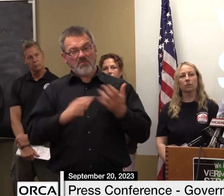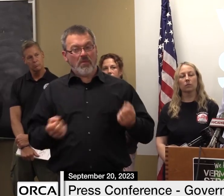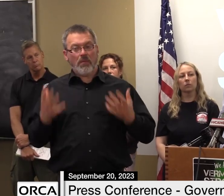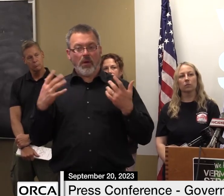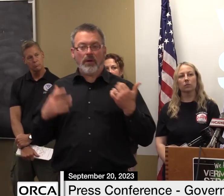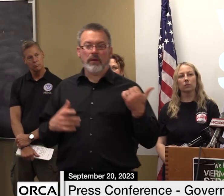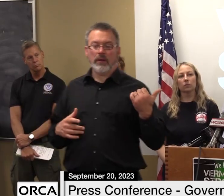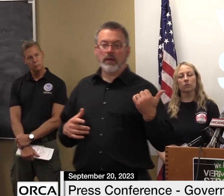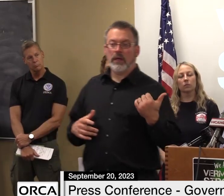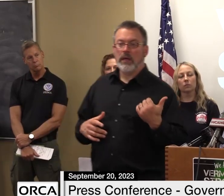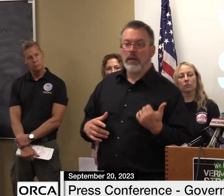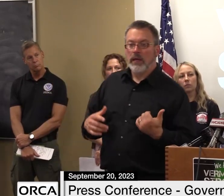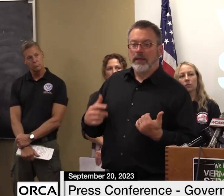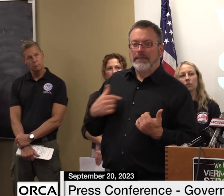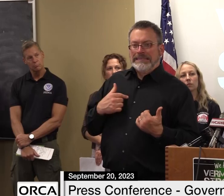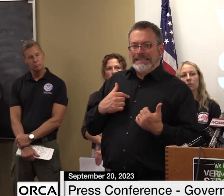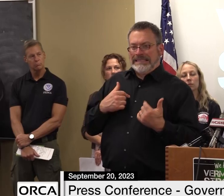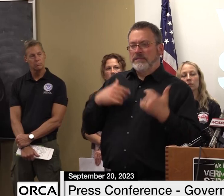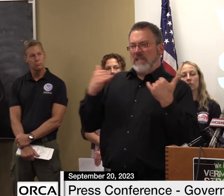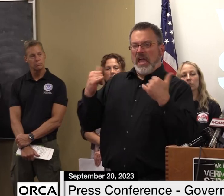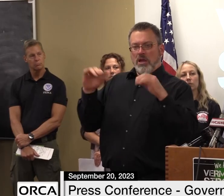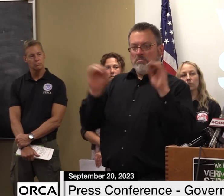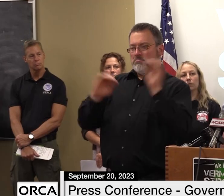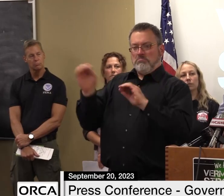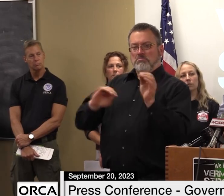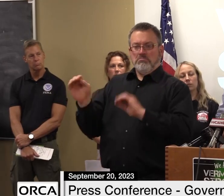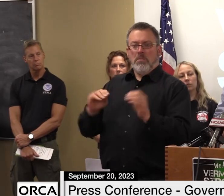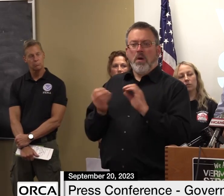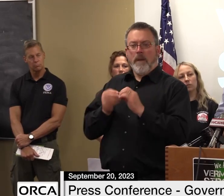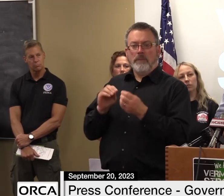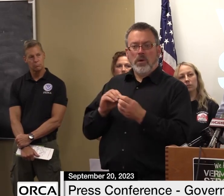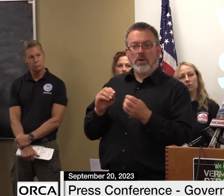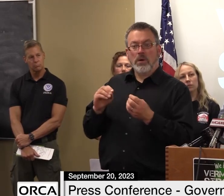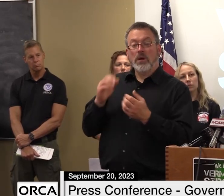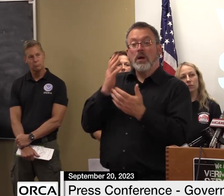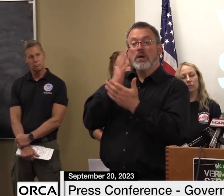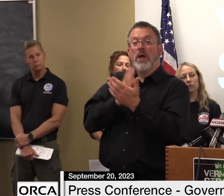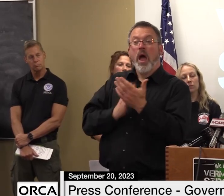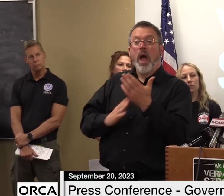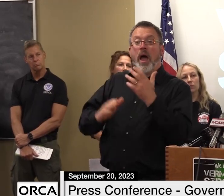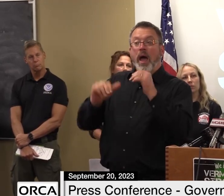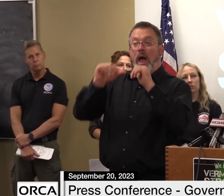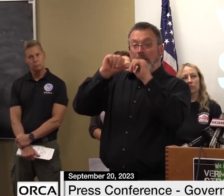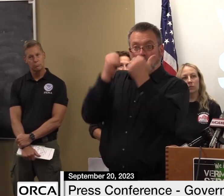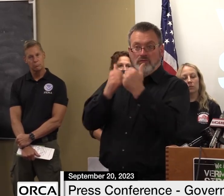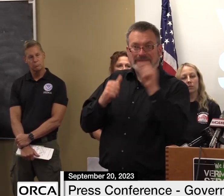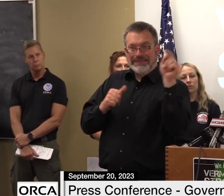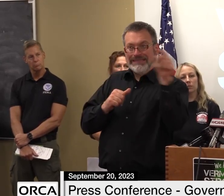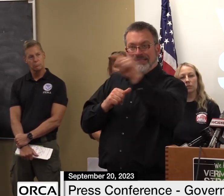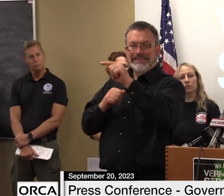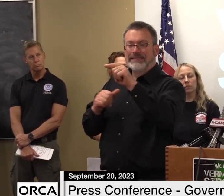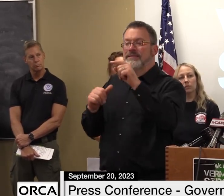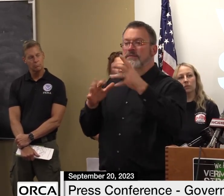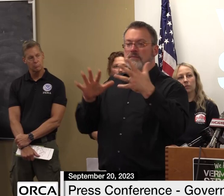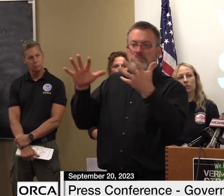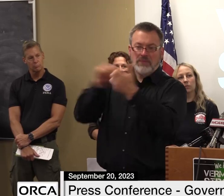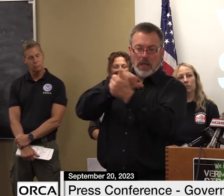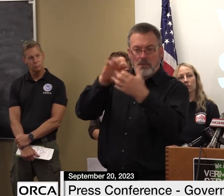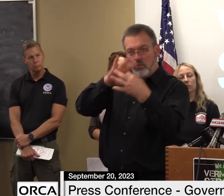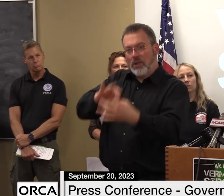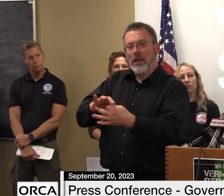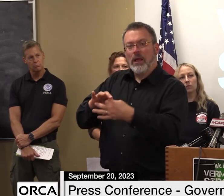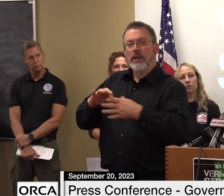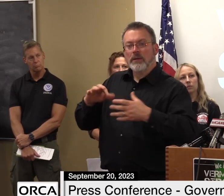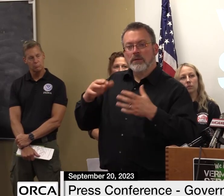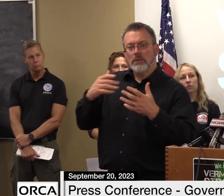continue to compile our numbers. Some of the Agency of Transportation's damages we will be